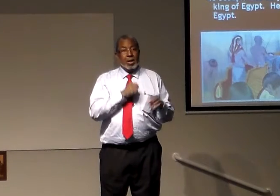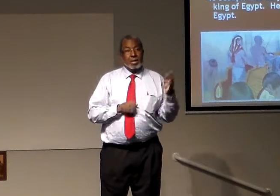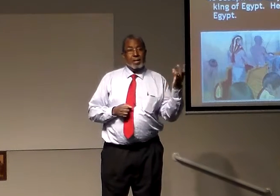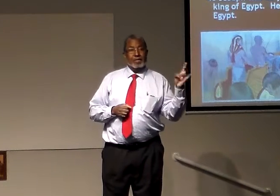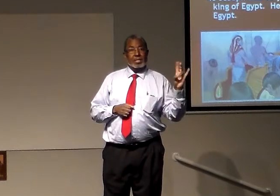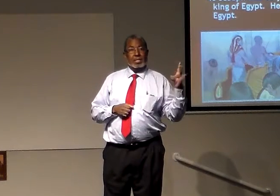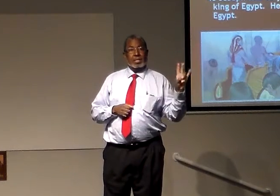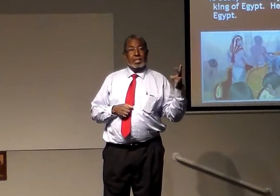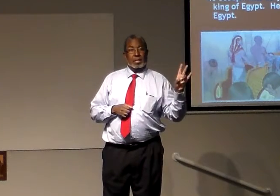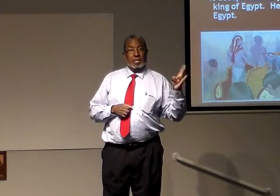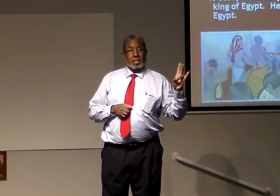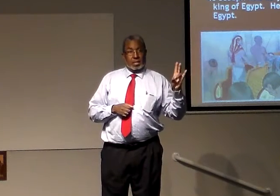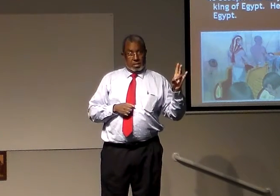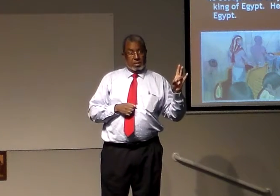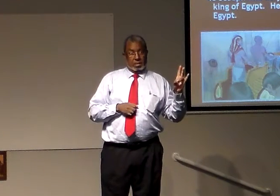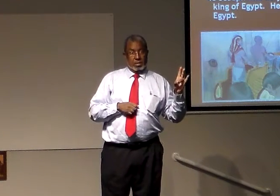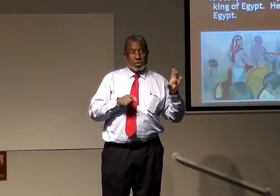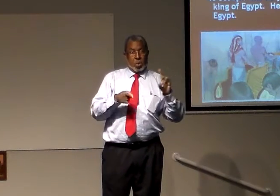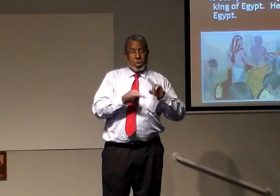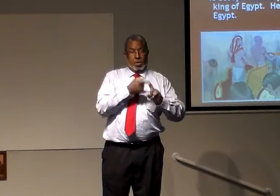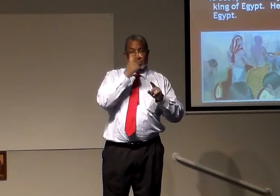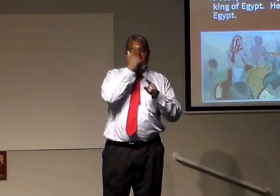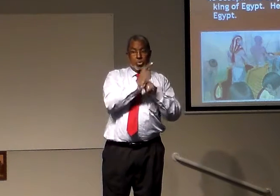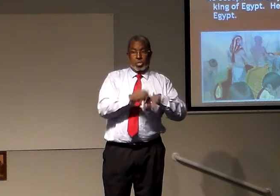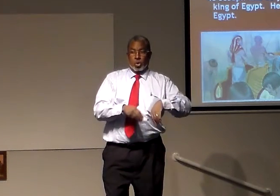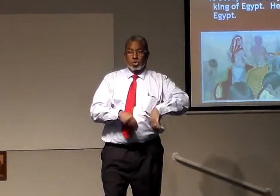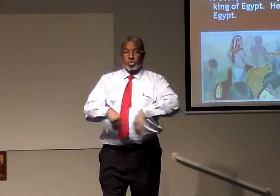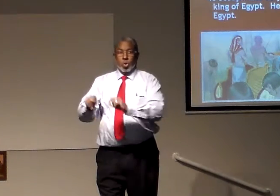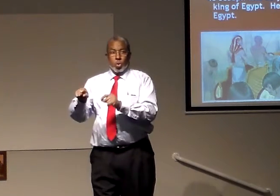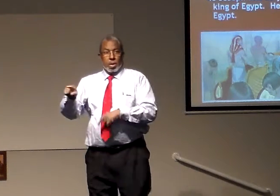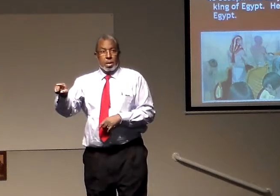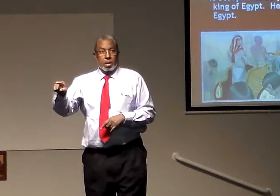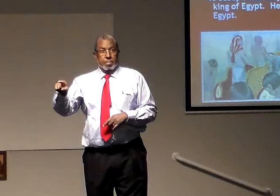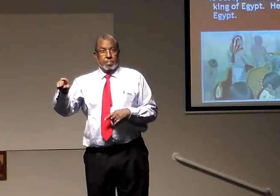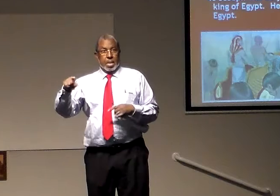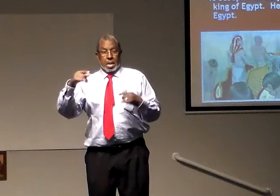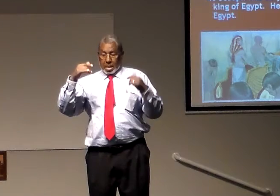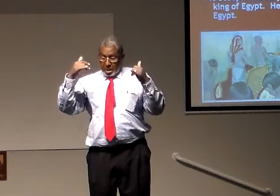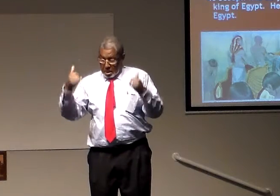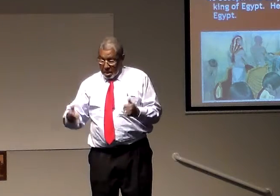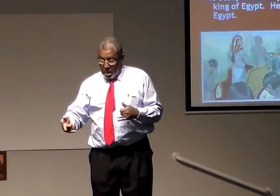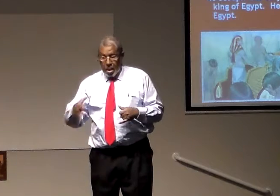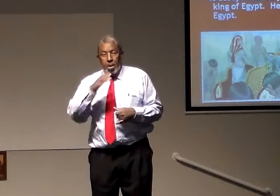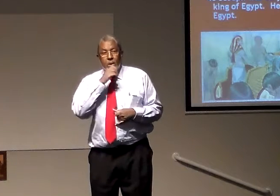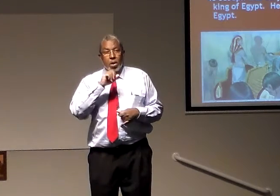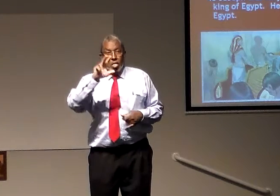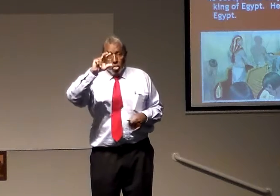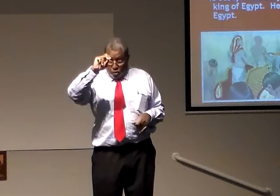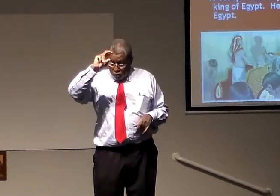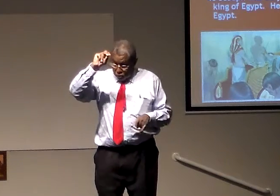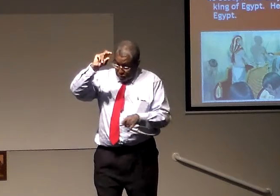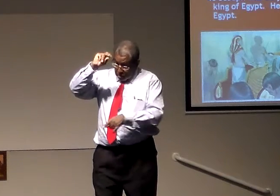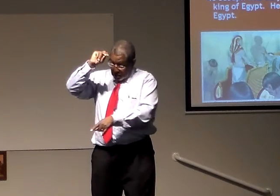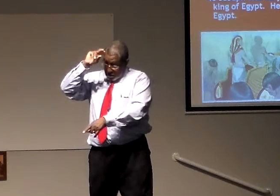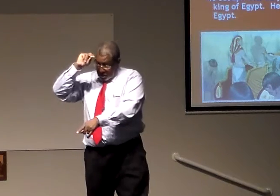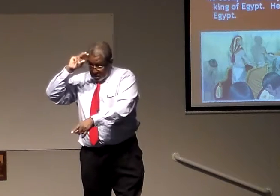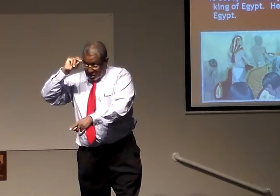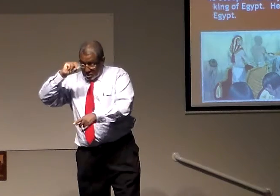Can you imagine at 17 years old, when the brother had sold him, and now he's at the